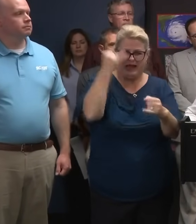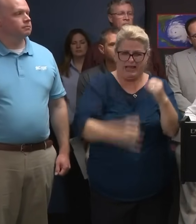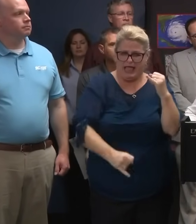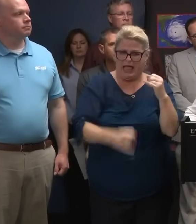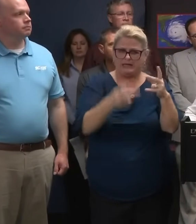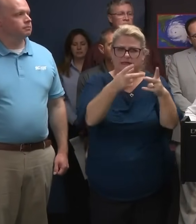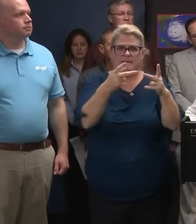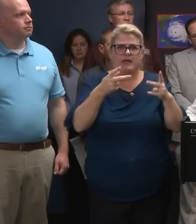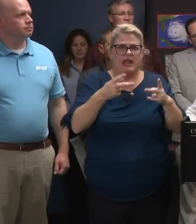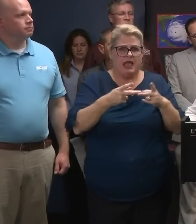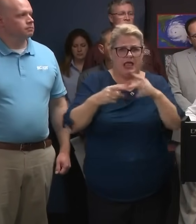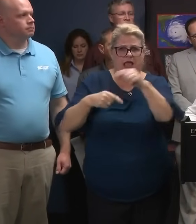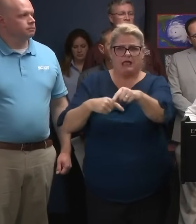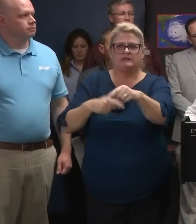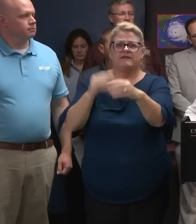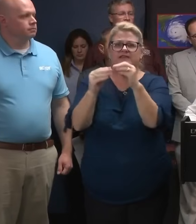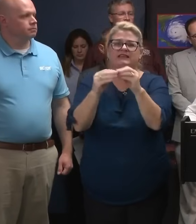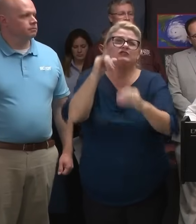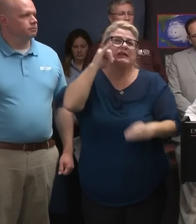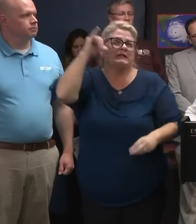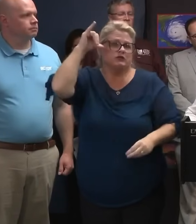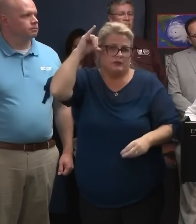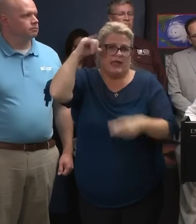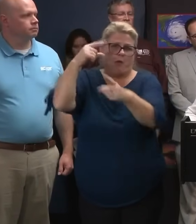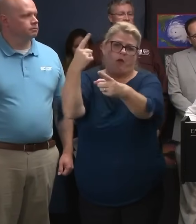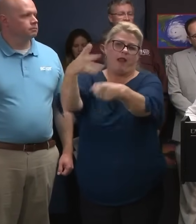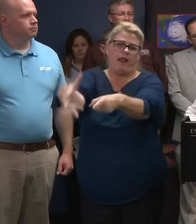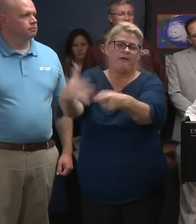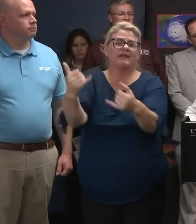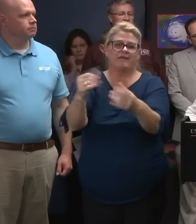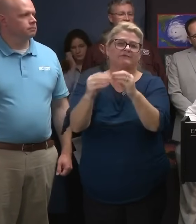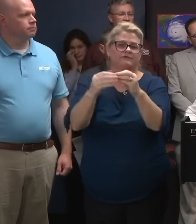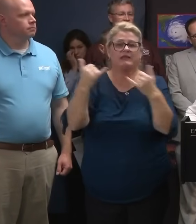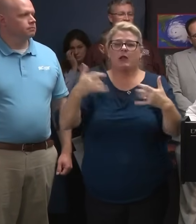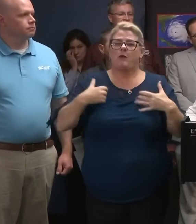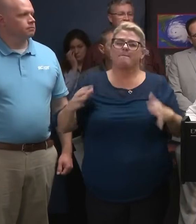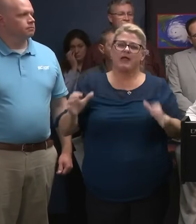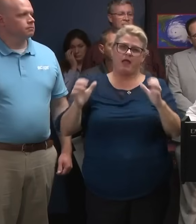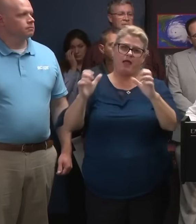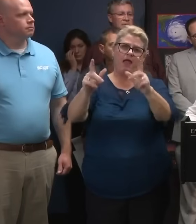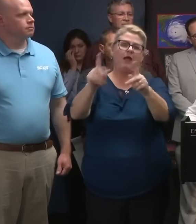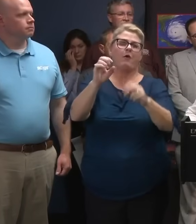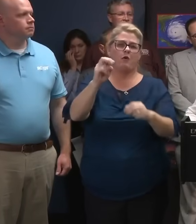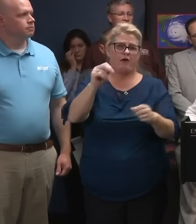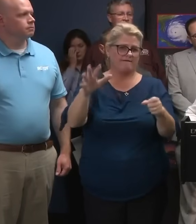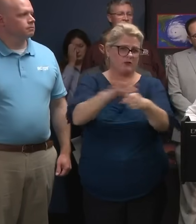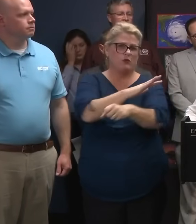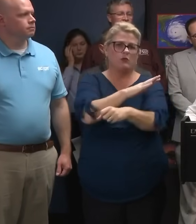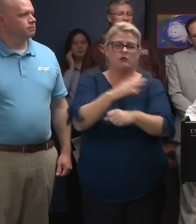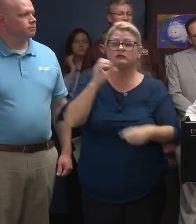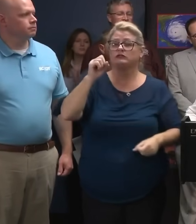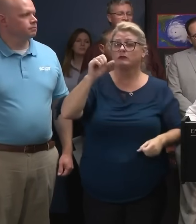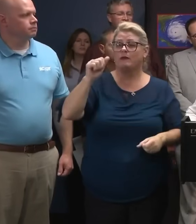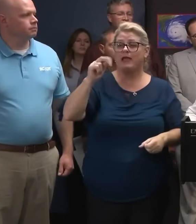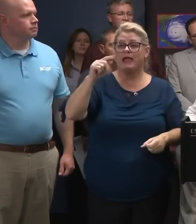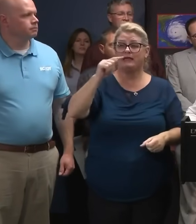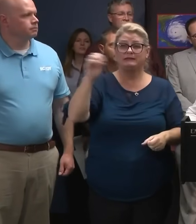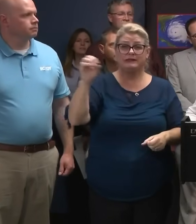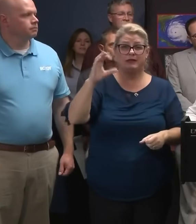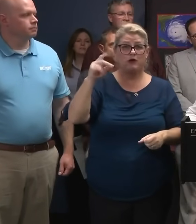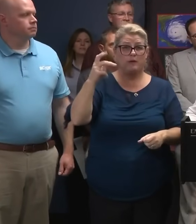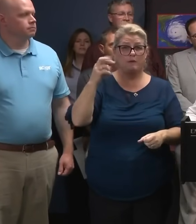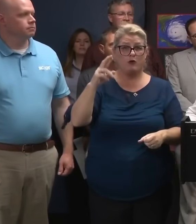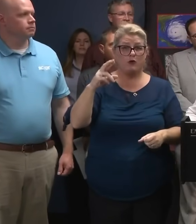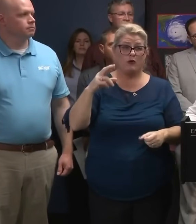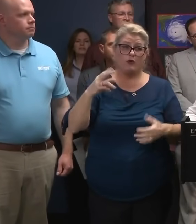point on our transmission system on yesterday. So our system is fully functioning now. So at Santee Cooper, our thoughts as